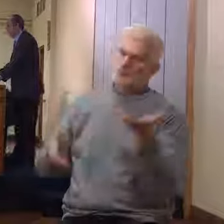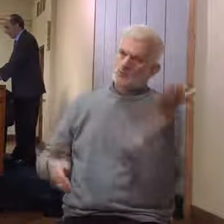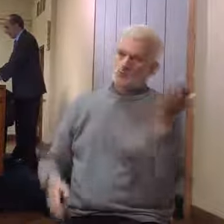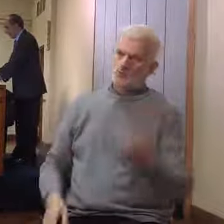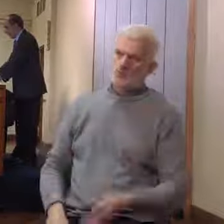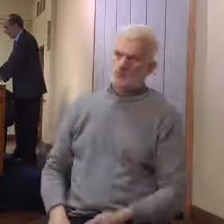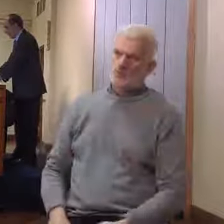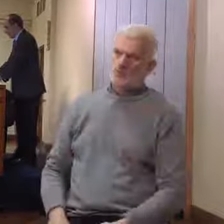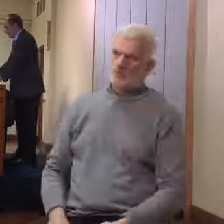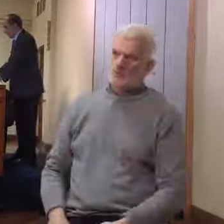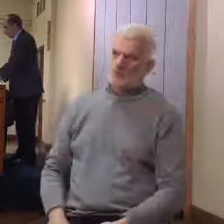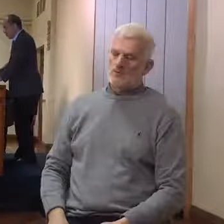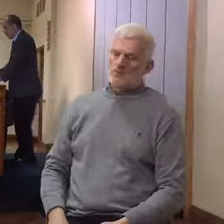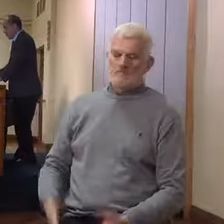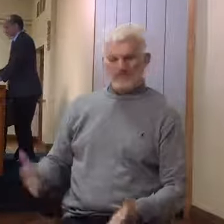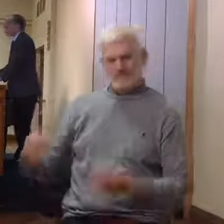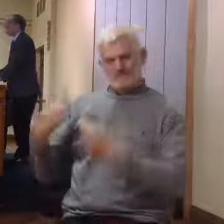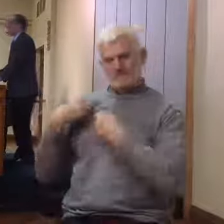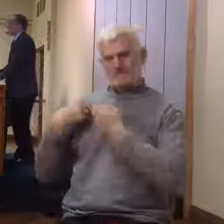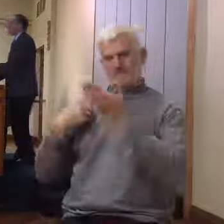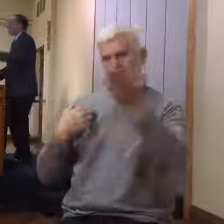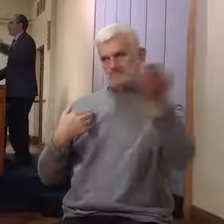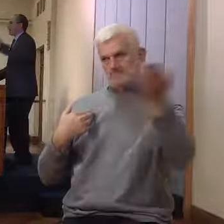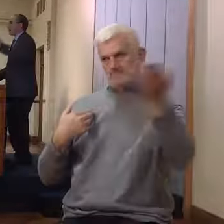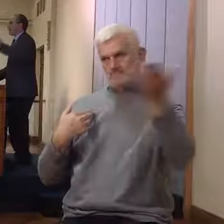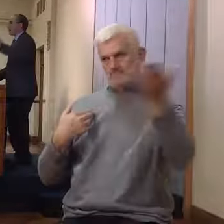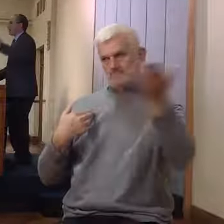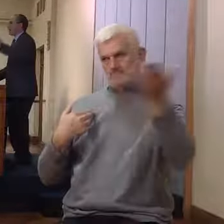So you can see, we are to obey to them.